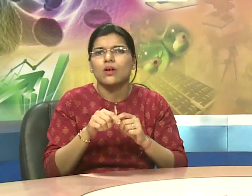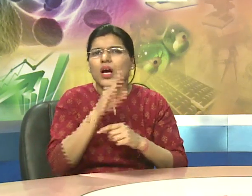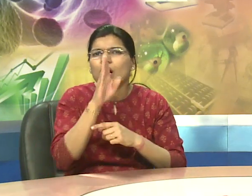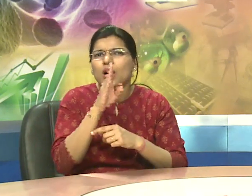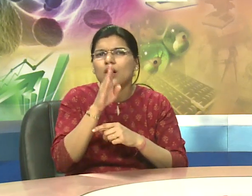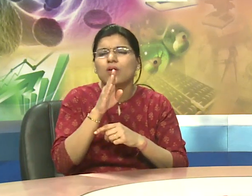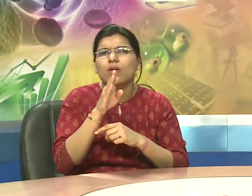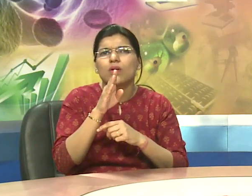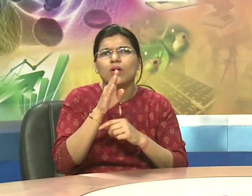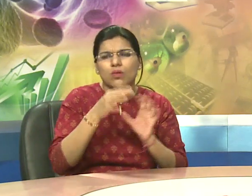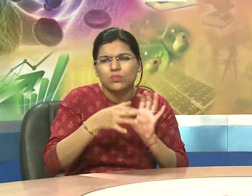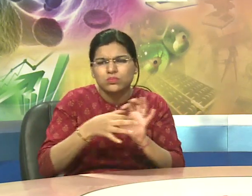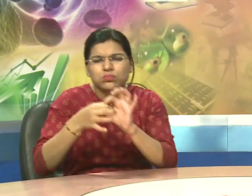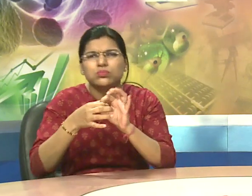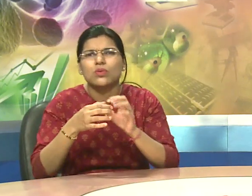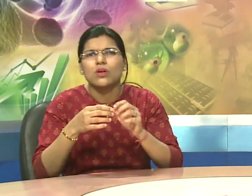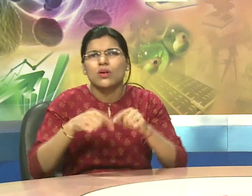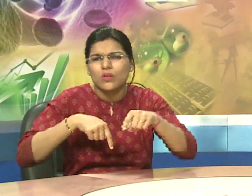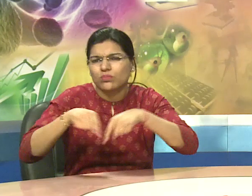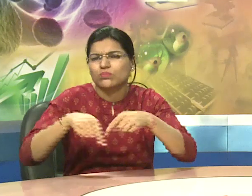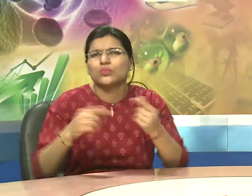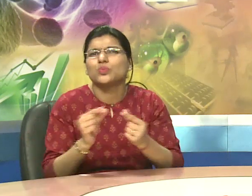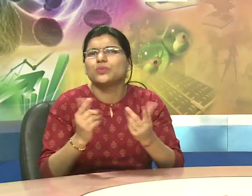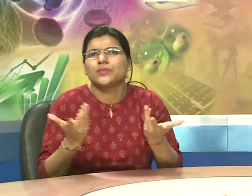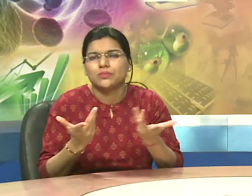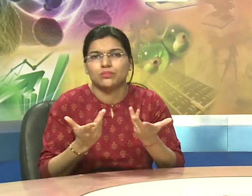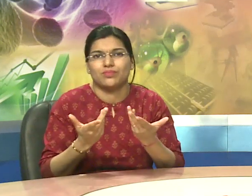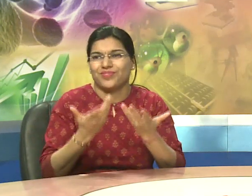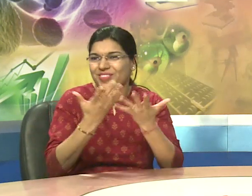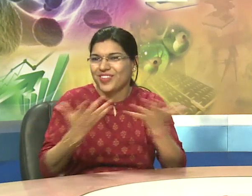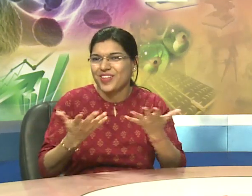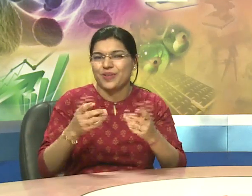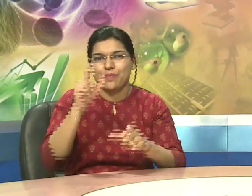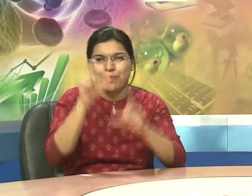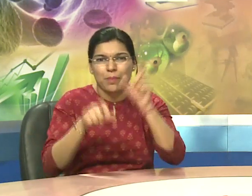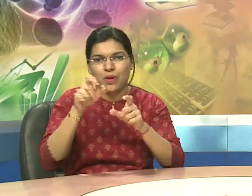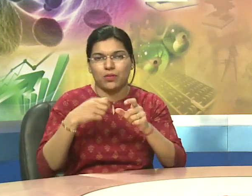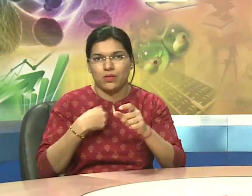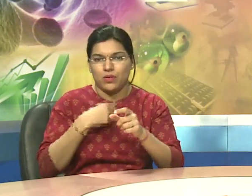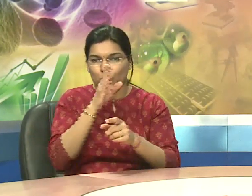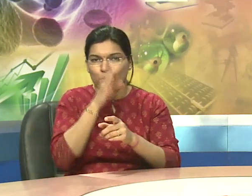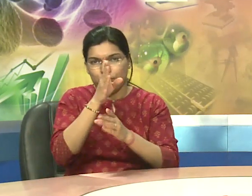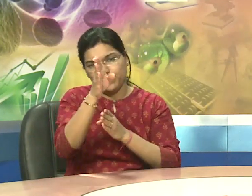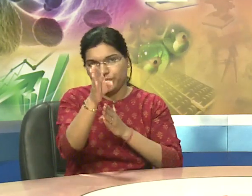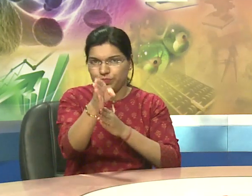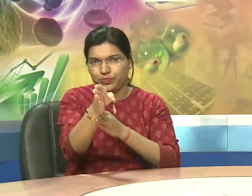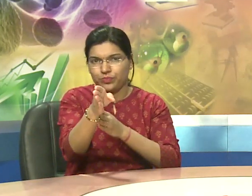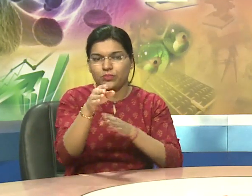move it in detail. First one is rail transport.